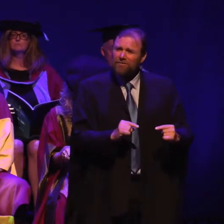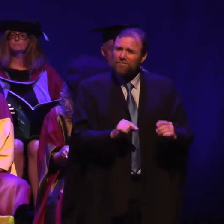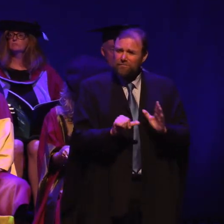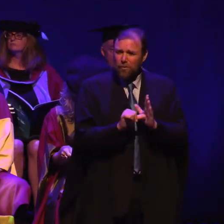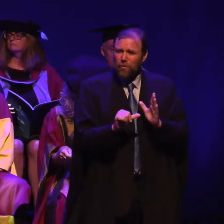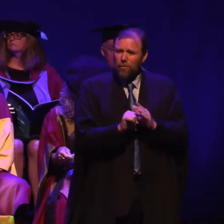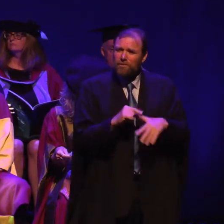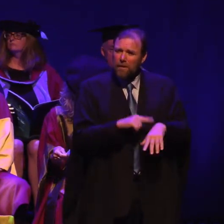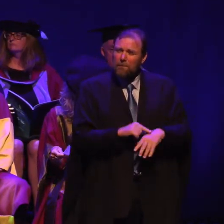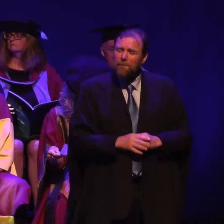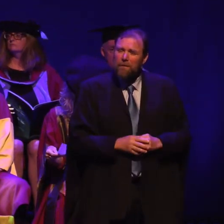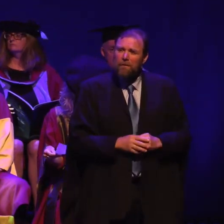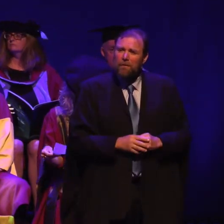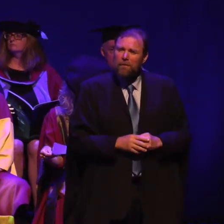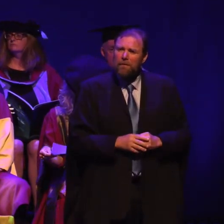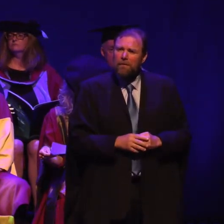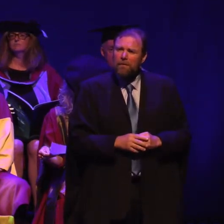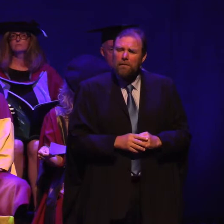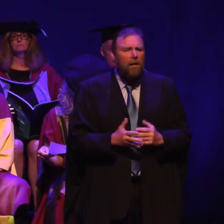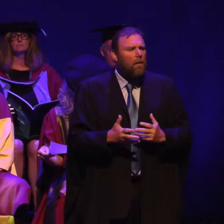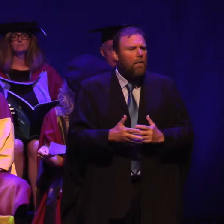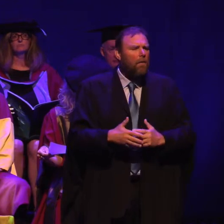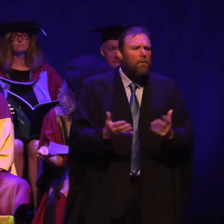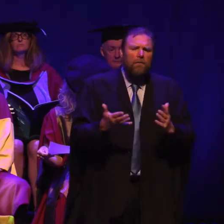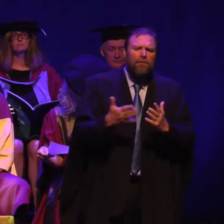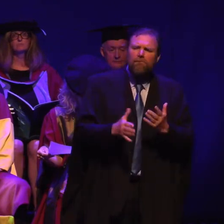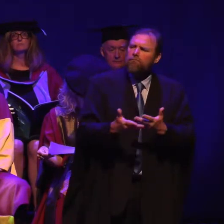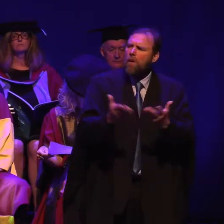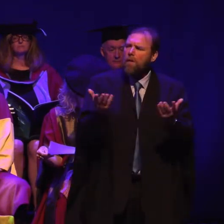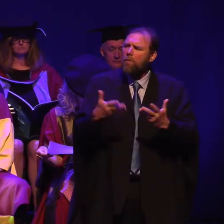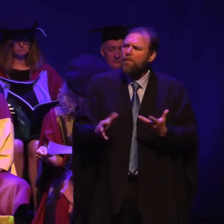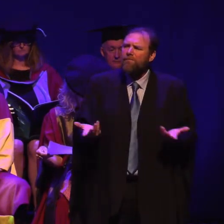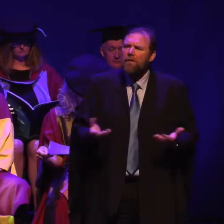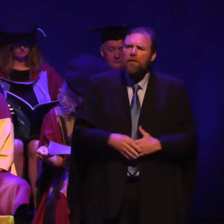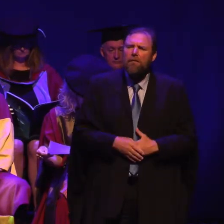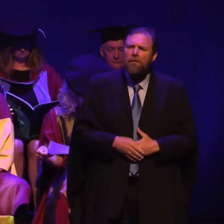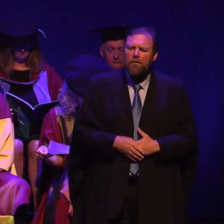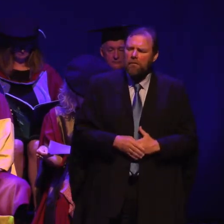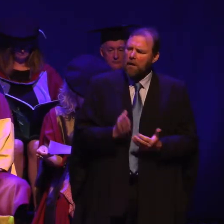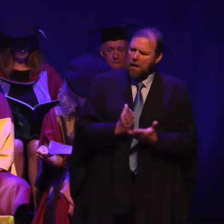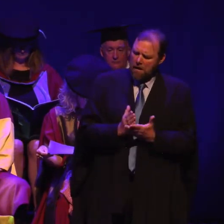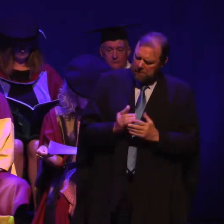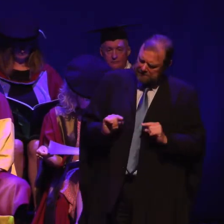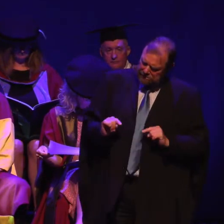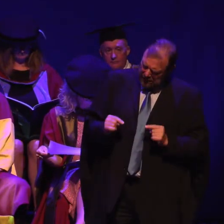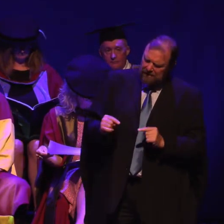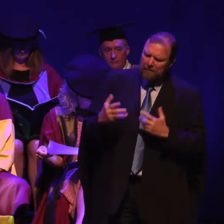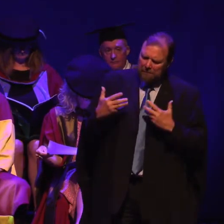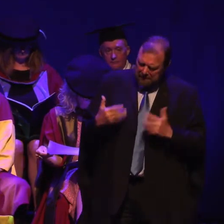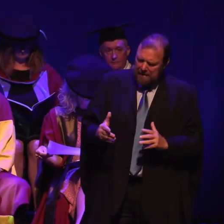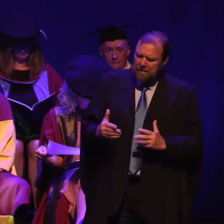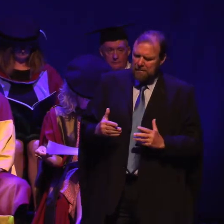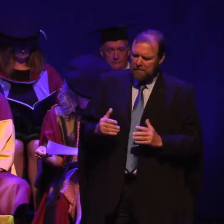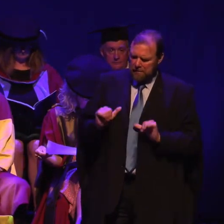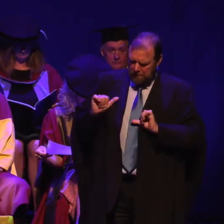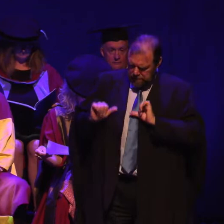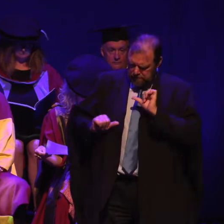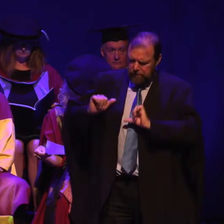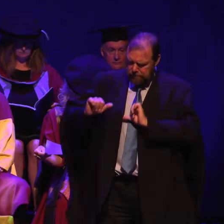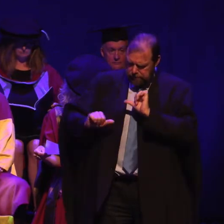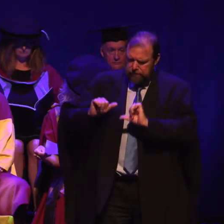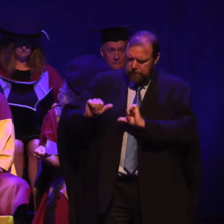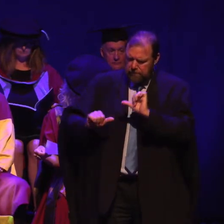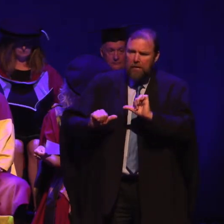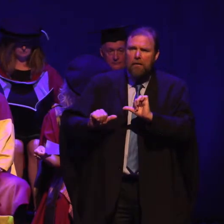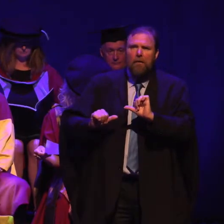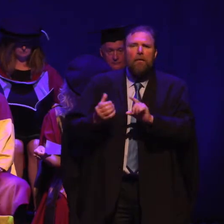times. Wherever you're from, however challenging it's been, and whatever route you took to